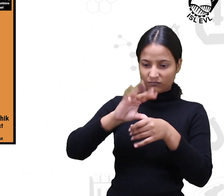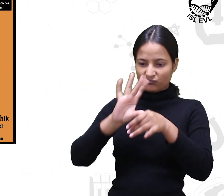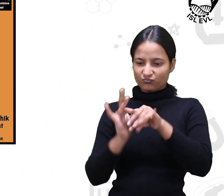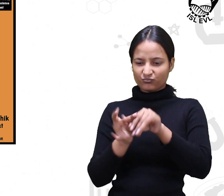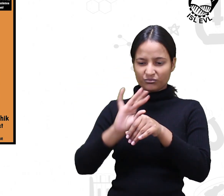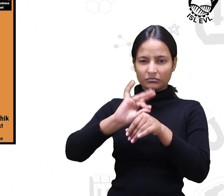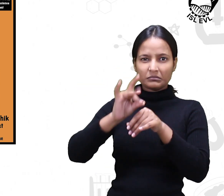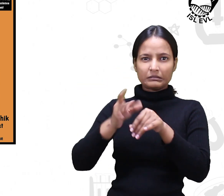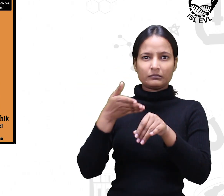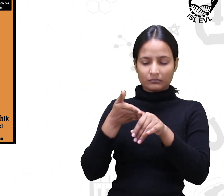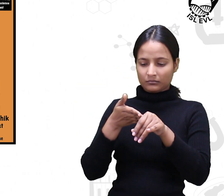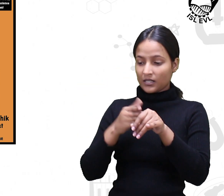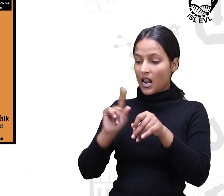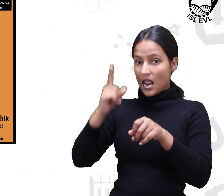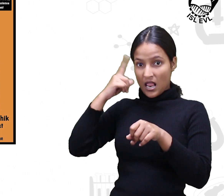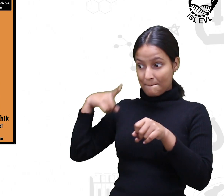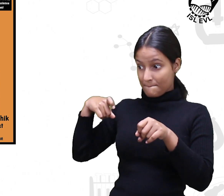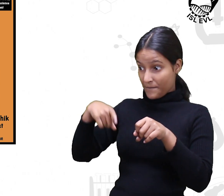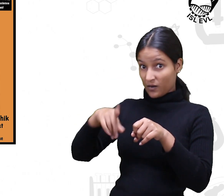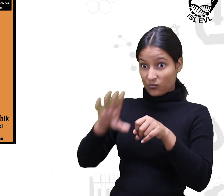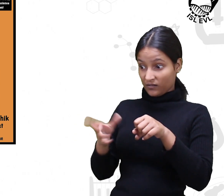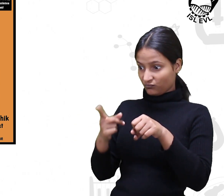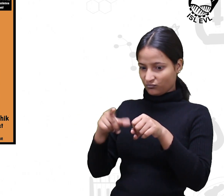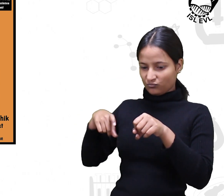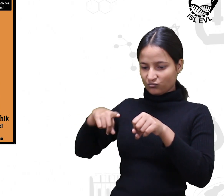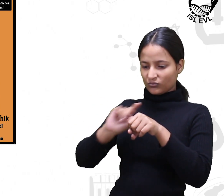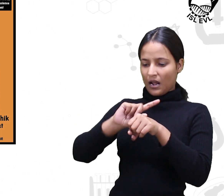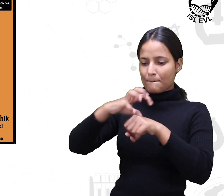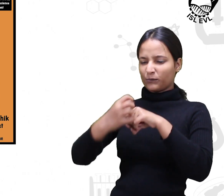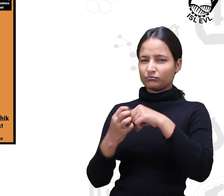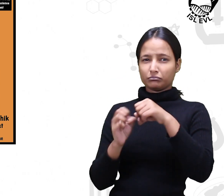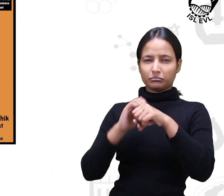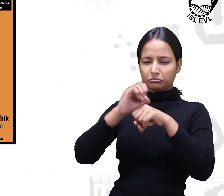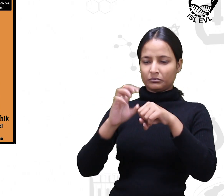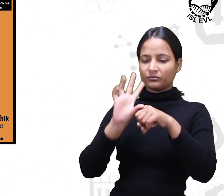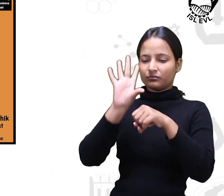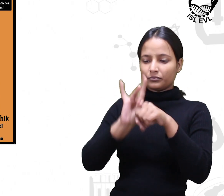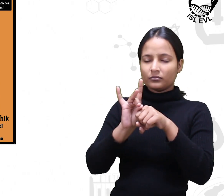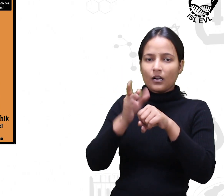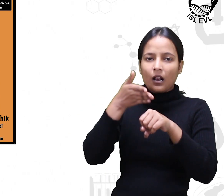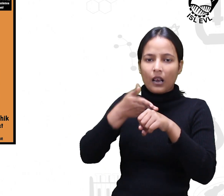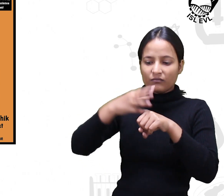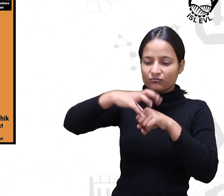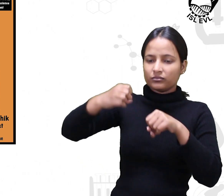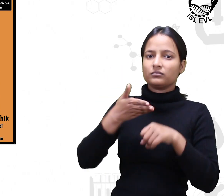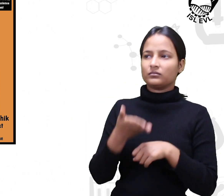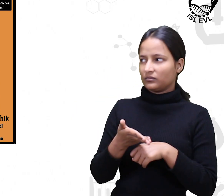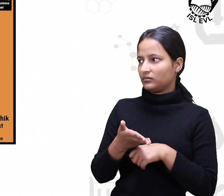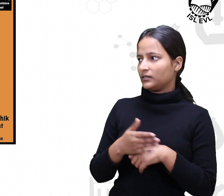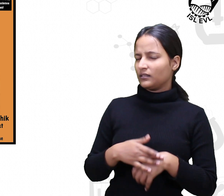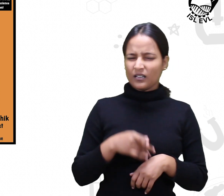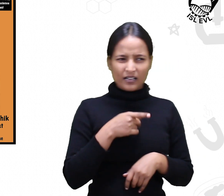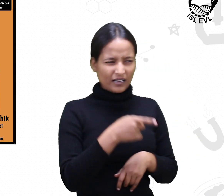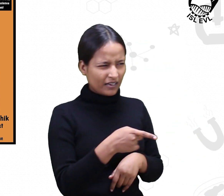the acid comes microbes of biofilm that love delicious acid. Acids are not